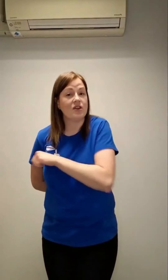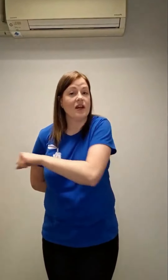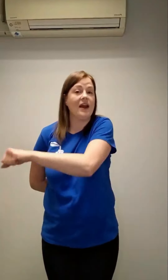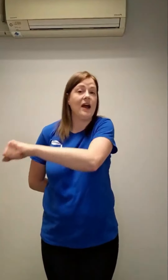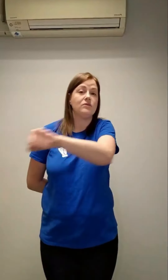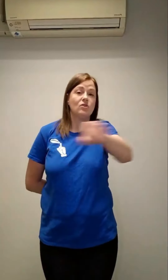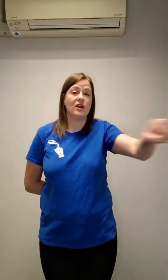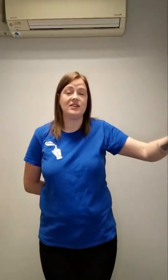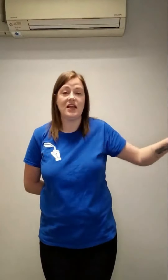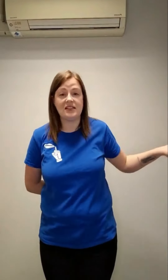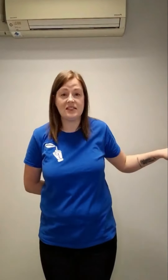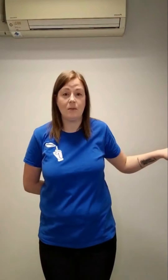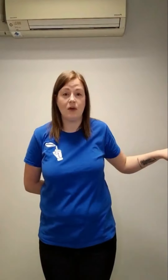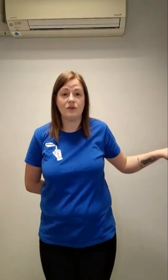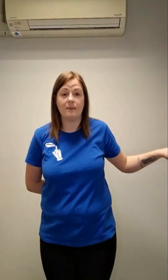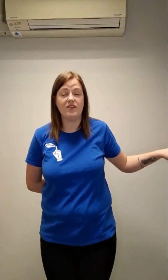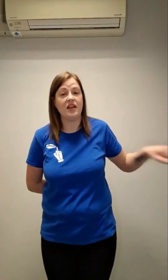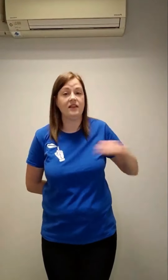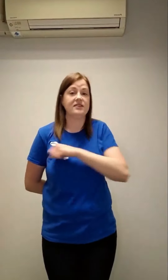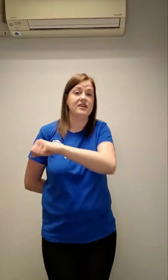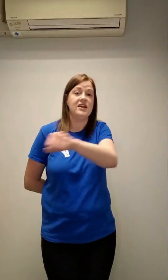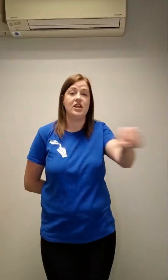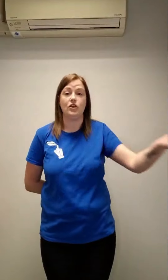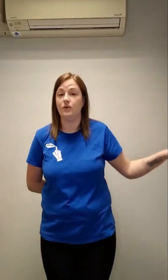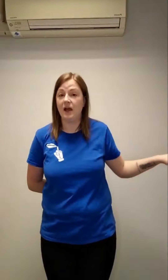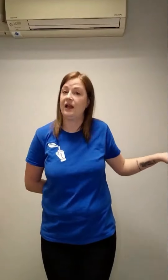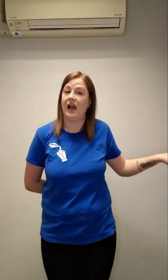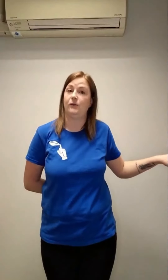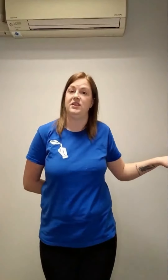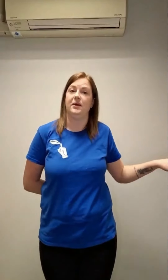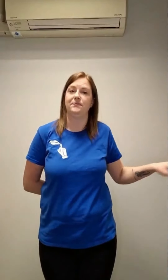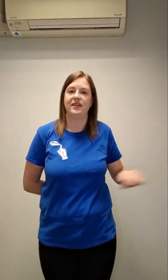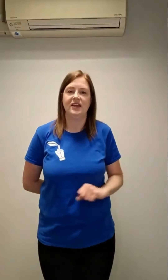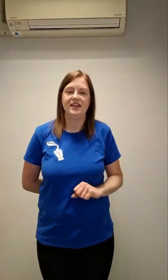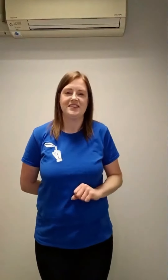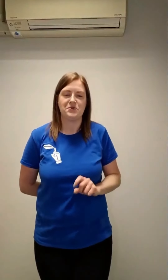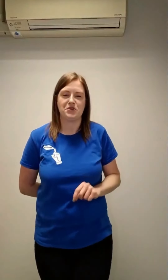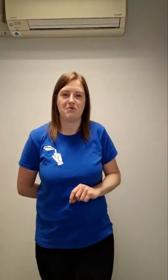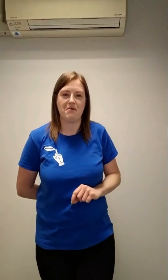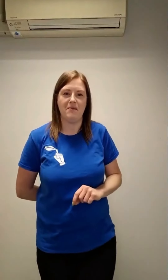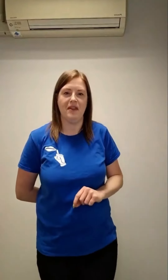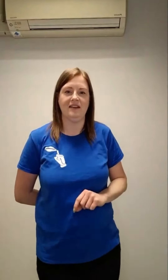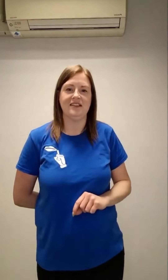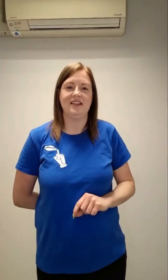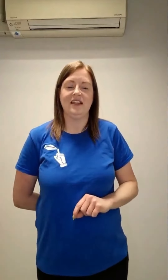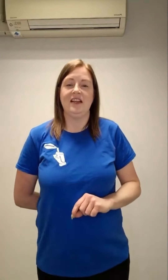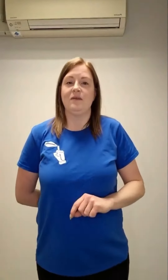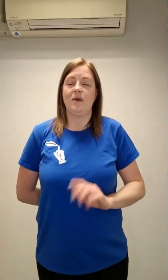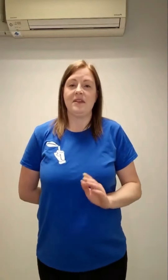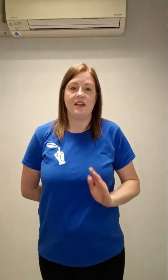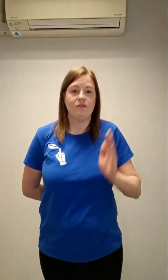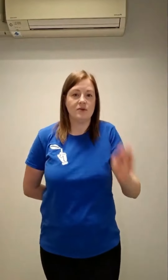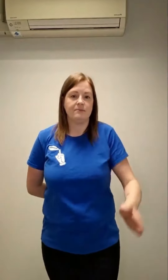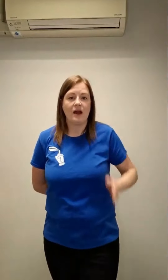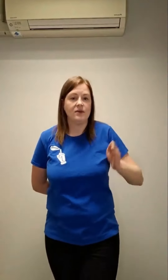circling outwards, you're likely to hit someone or something that's near you and clout it. So just remember that. When we say forwards and backwards, it's the